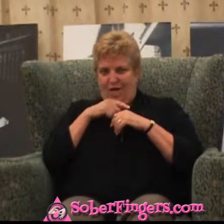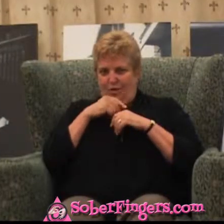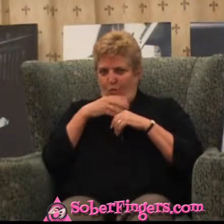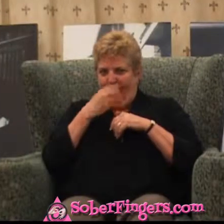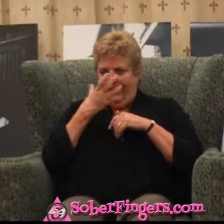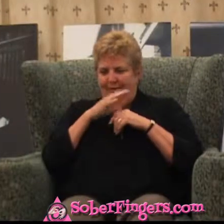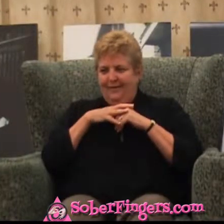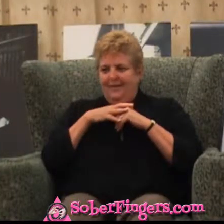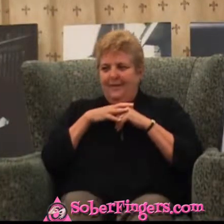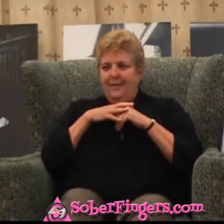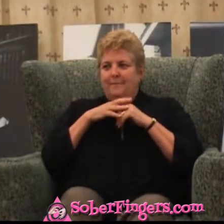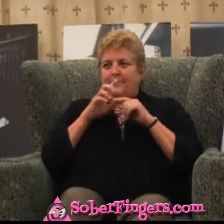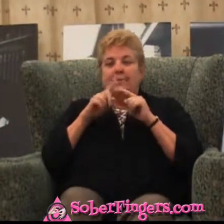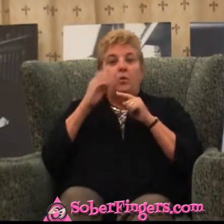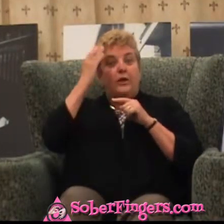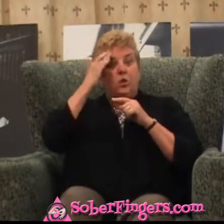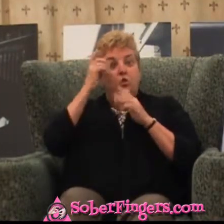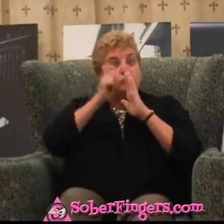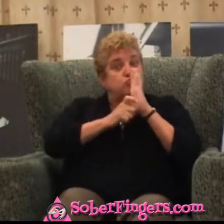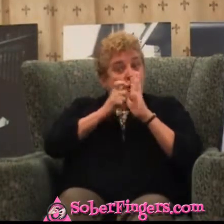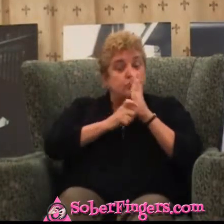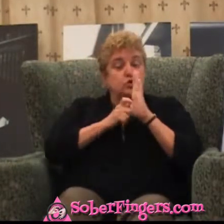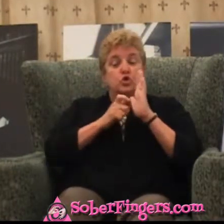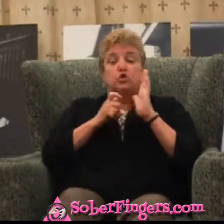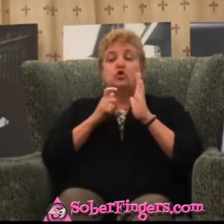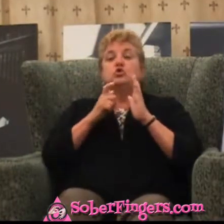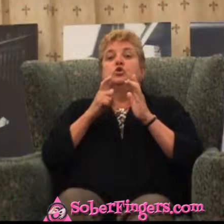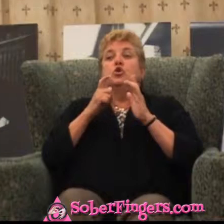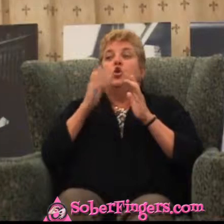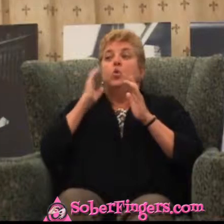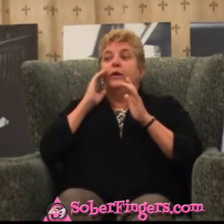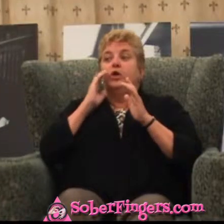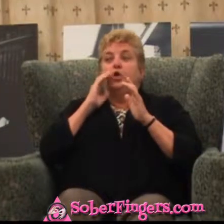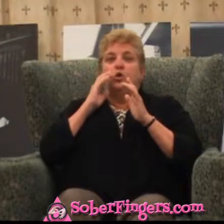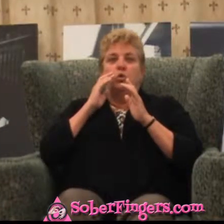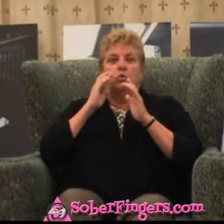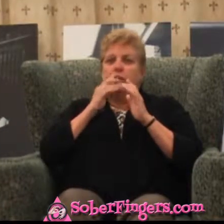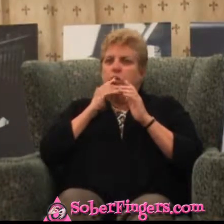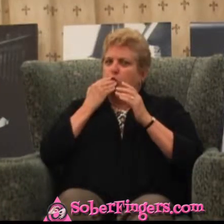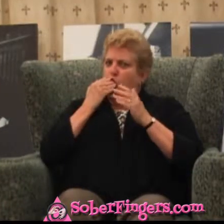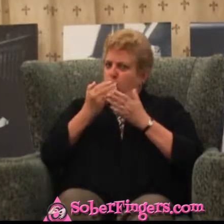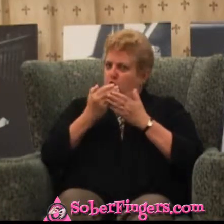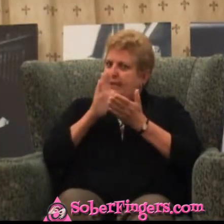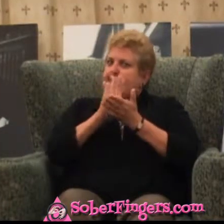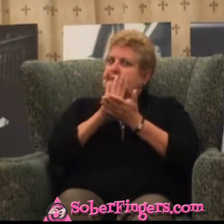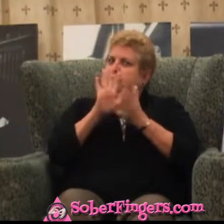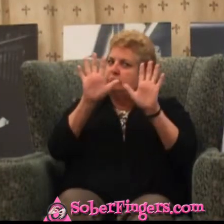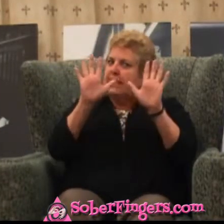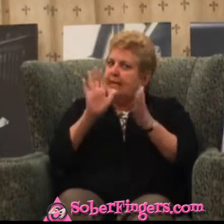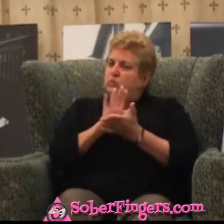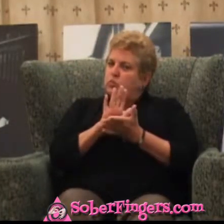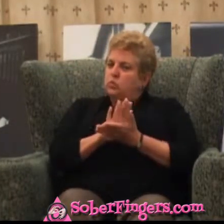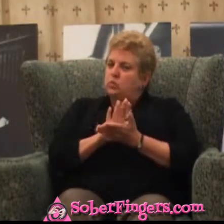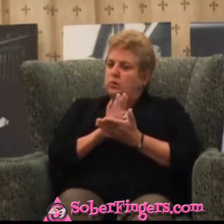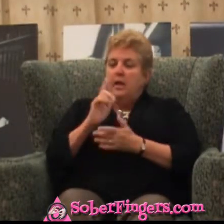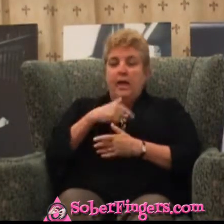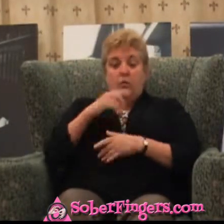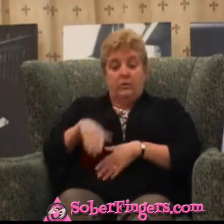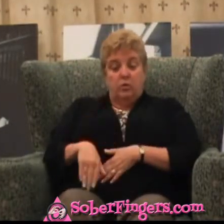And we knew all the scriptures, and we were always the best little kids in Sunday school. And we were raised in church. And I need to